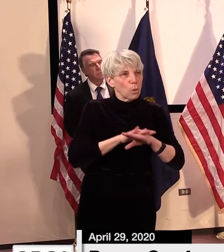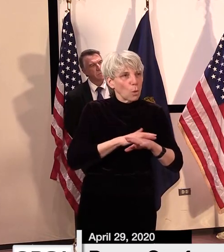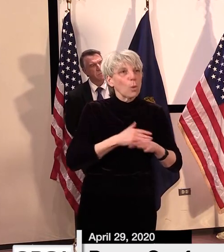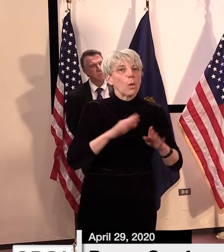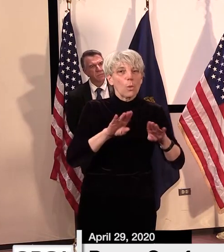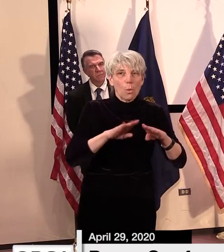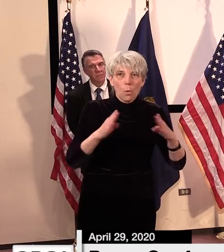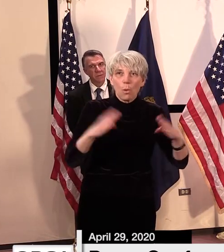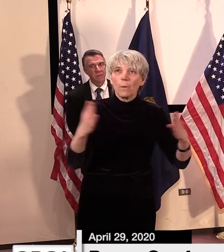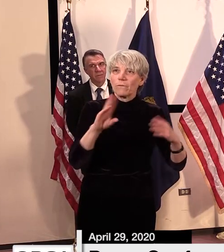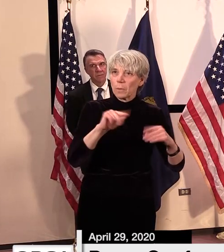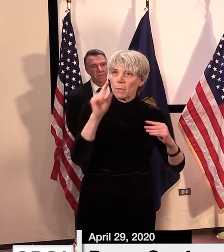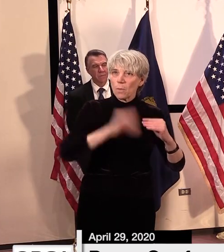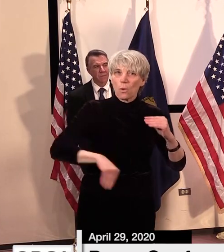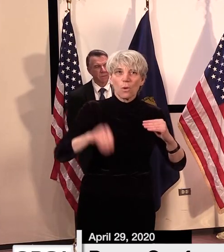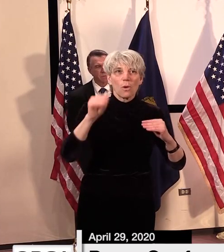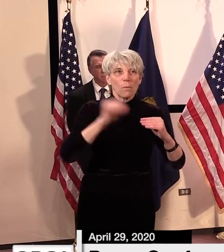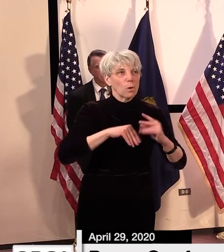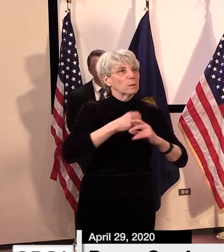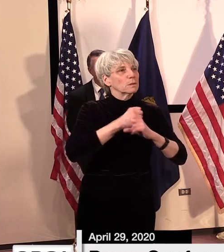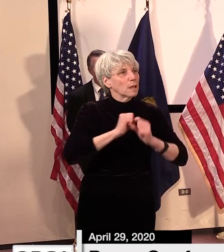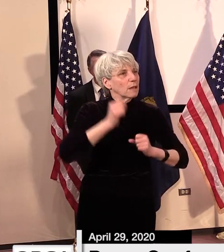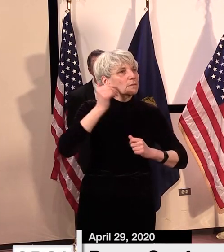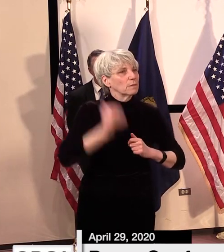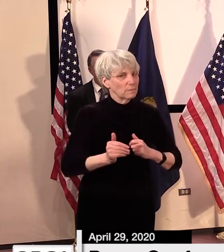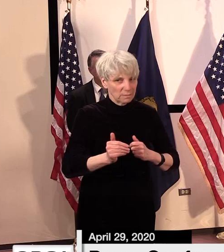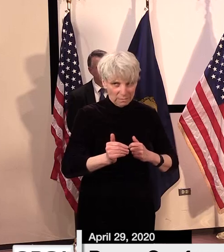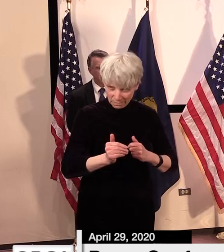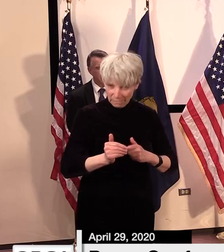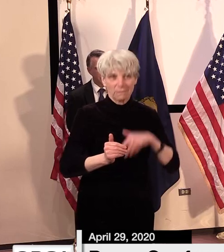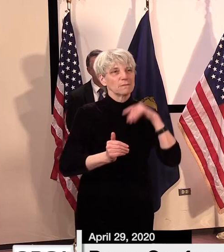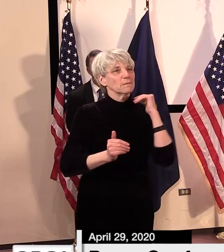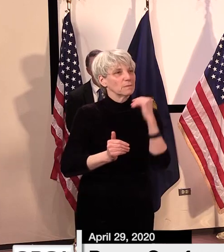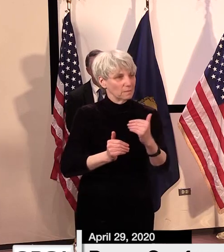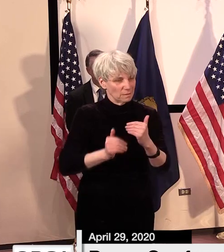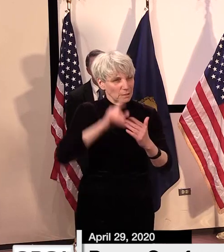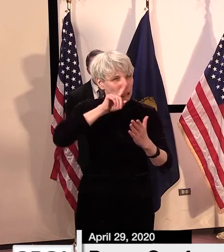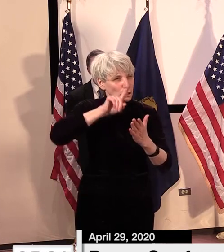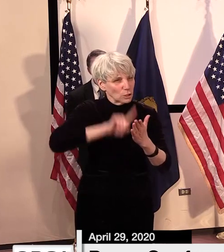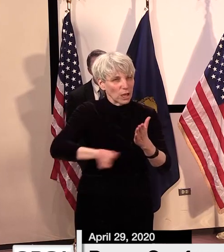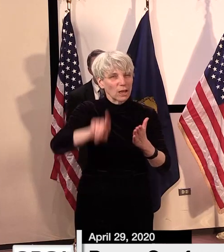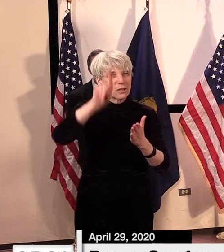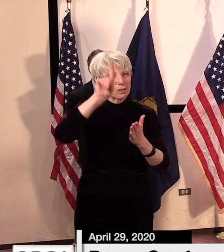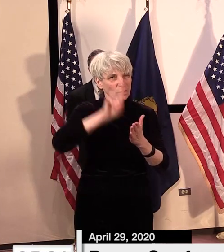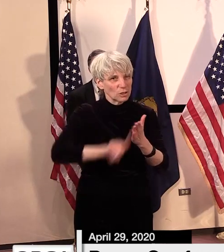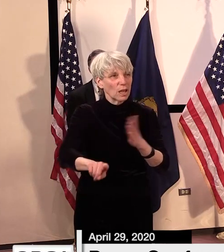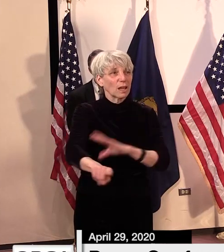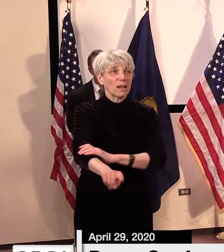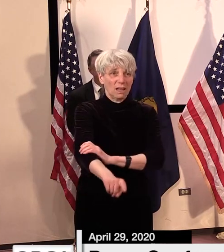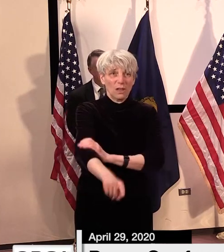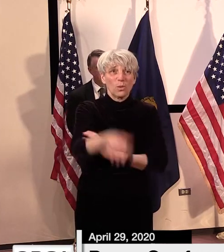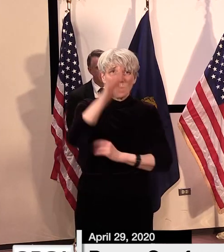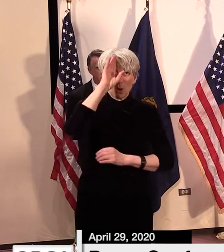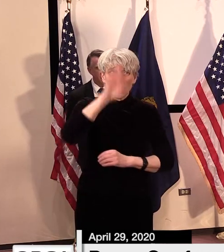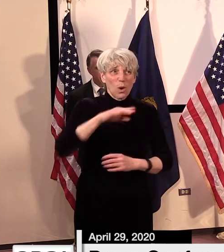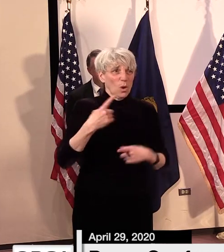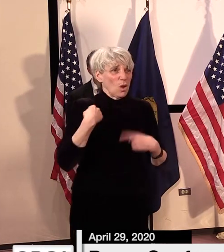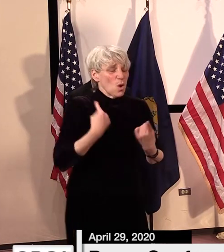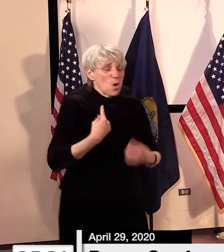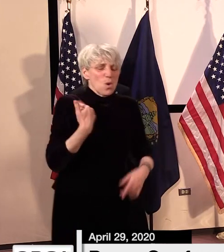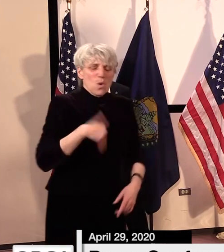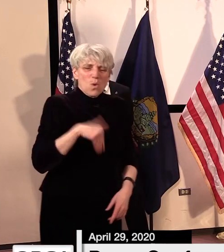Vermont, and deal with all of the kinds of harsh policies that we've had to be living under